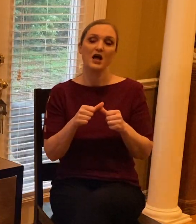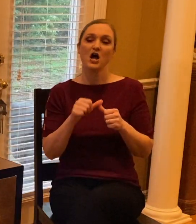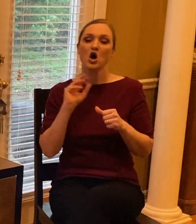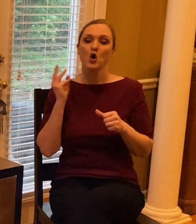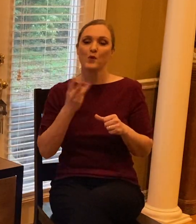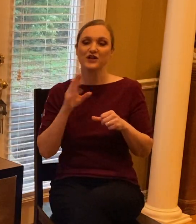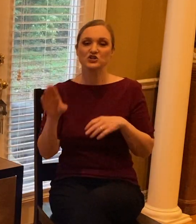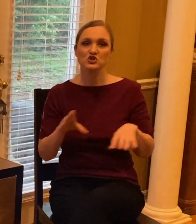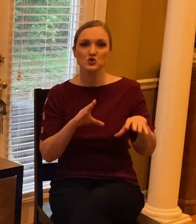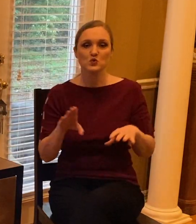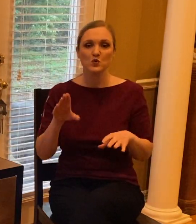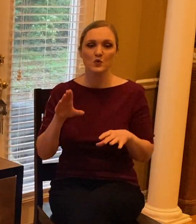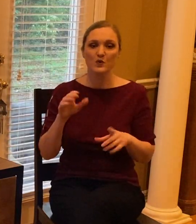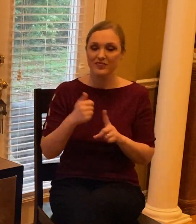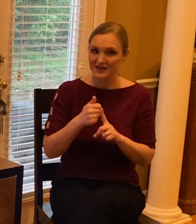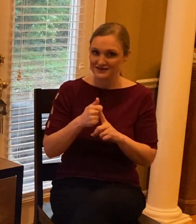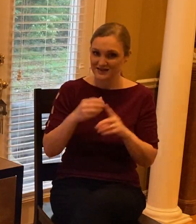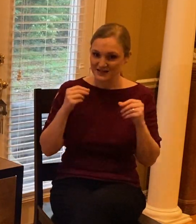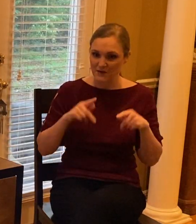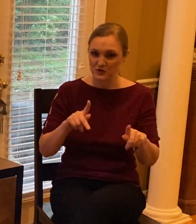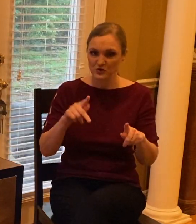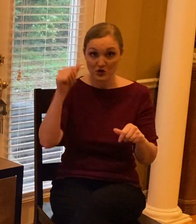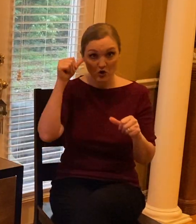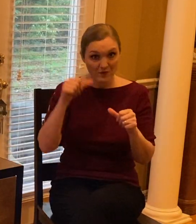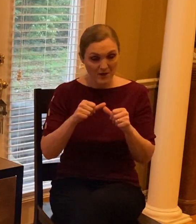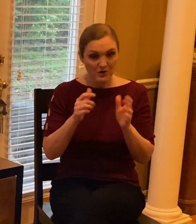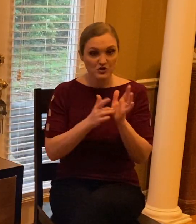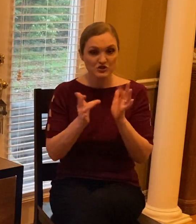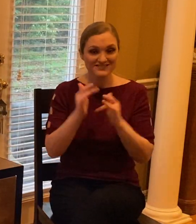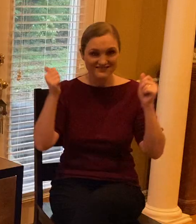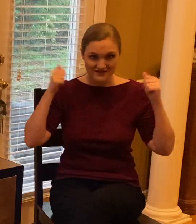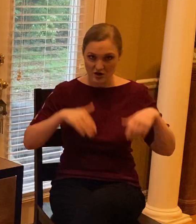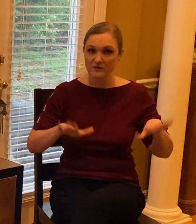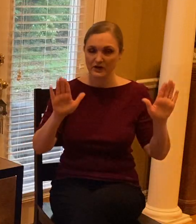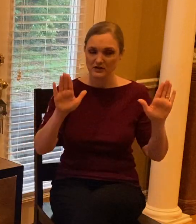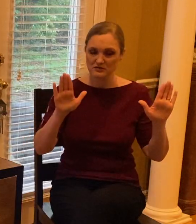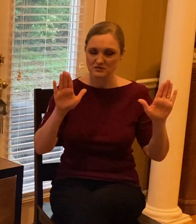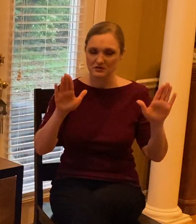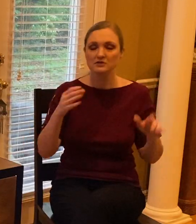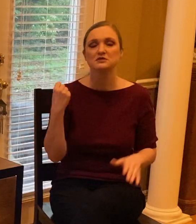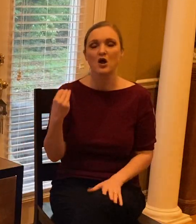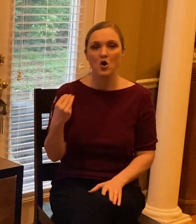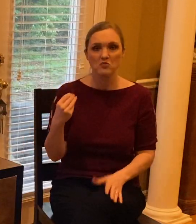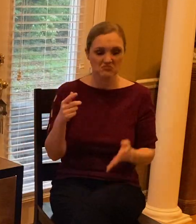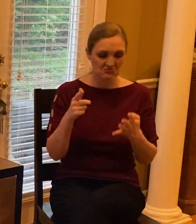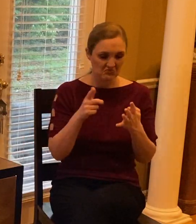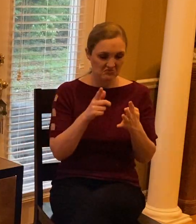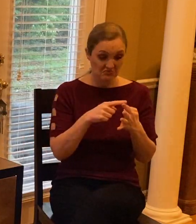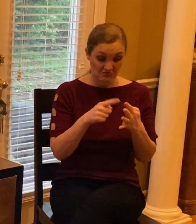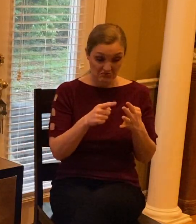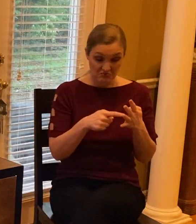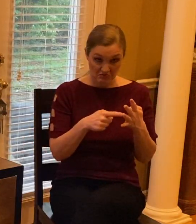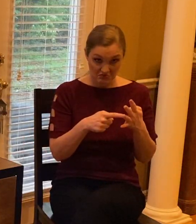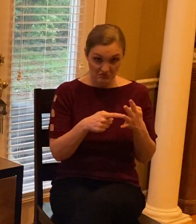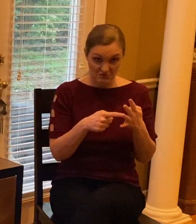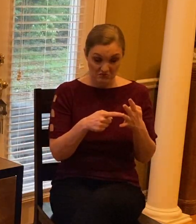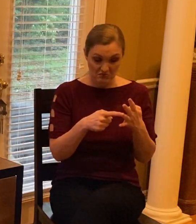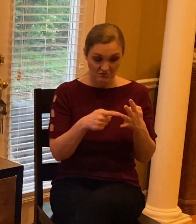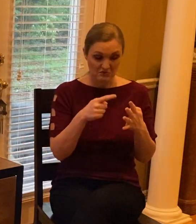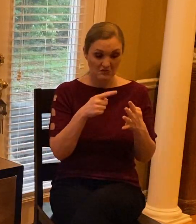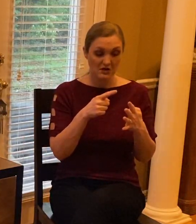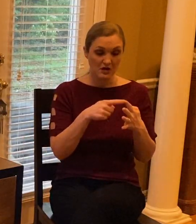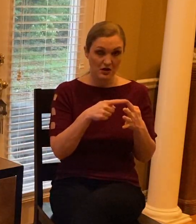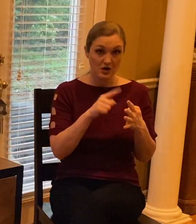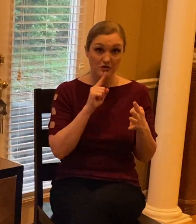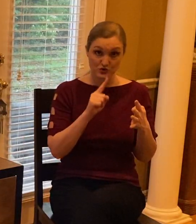week, but to use this as an opportunity to remember what Jesus did for us. So we've been through three of the four. They were